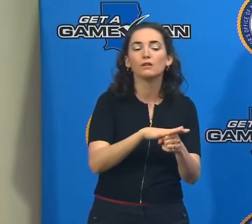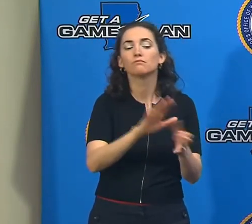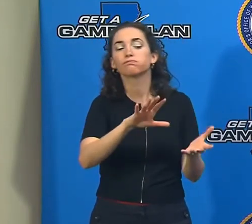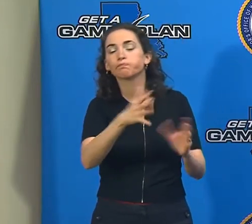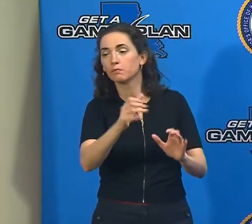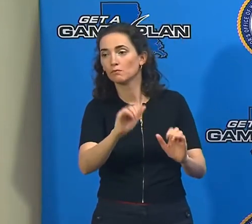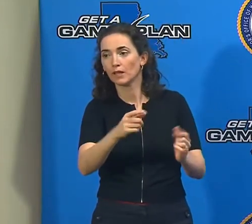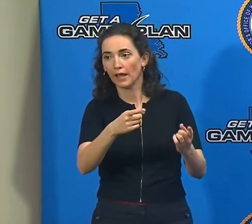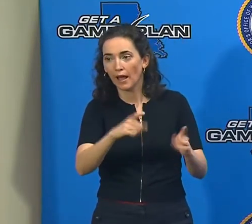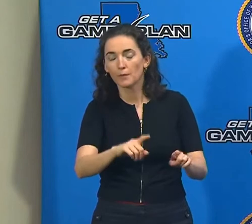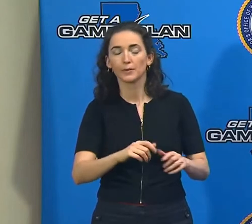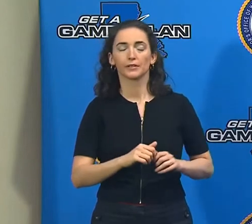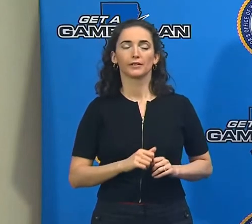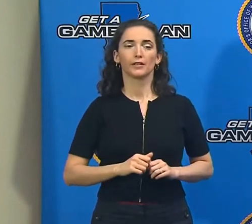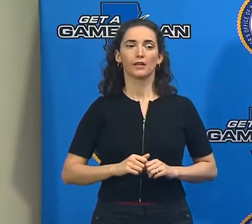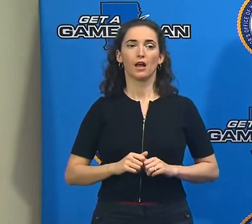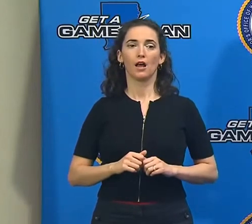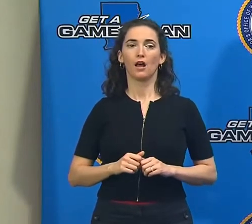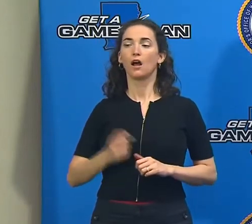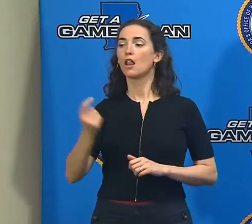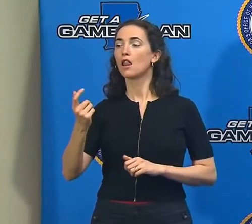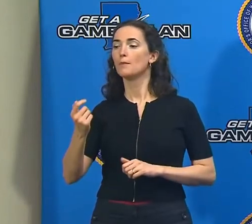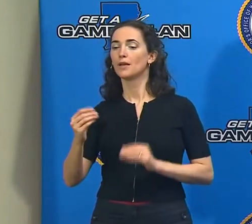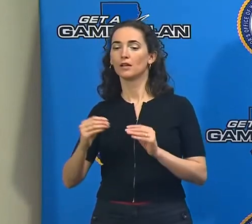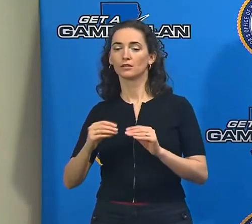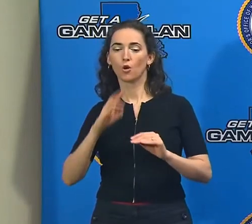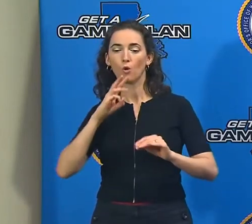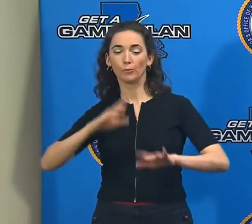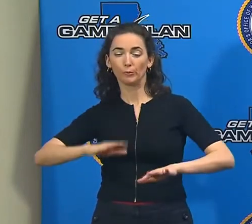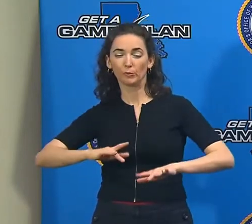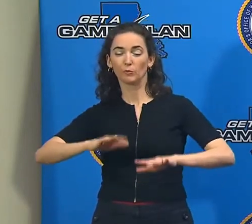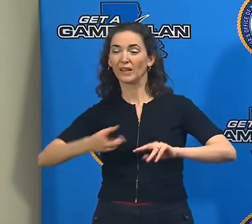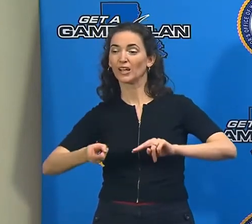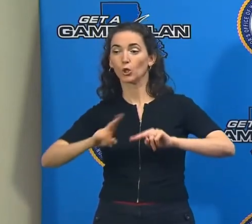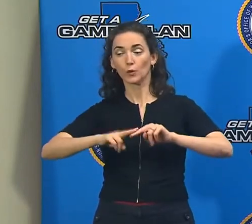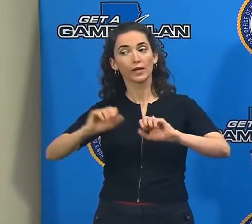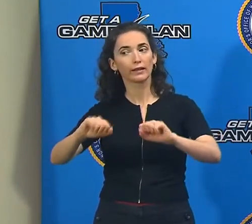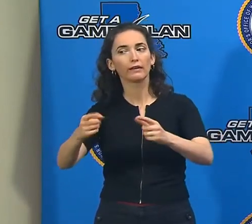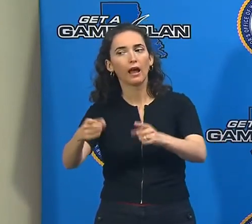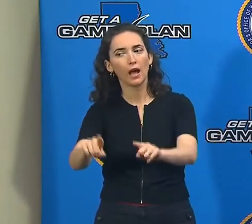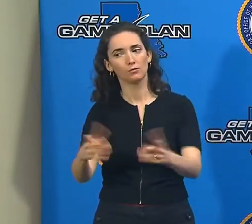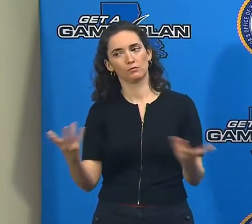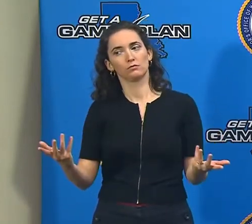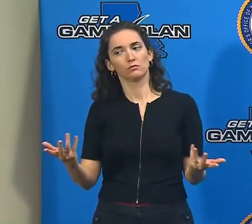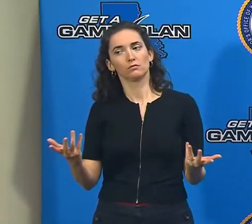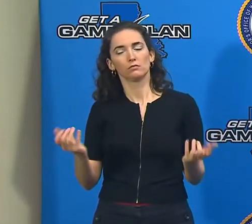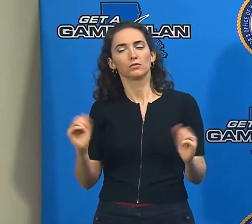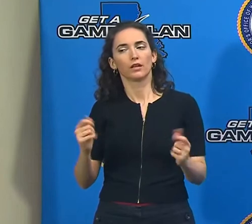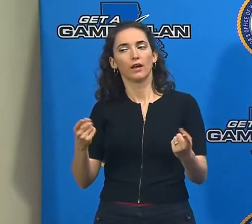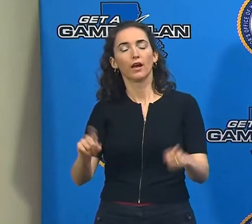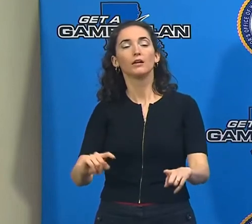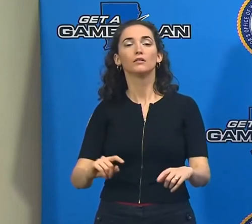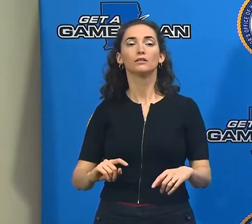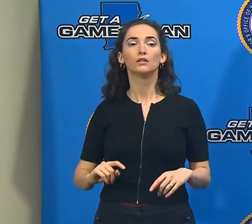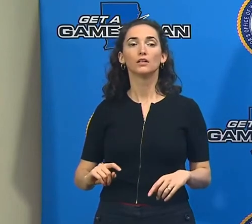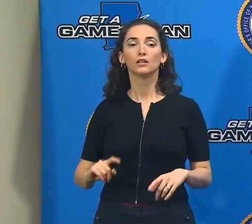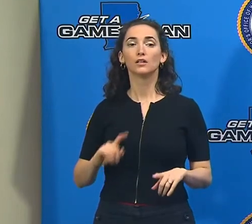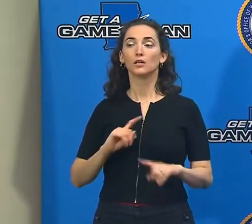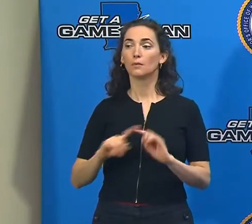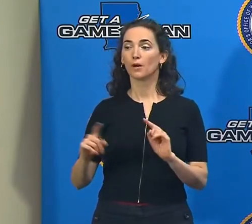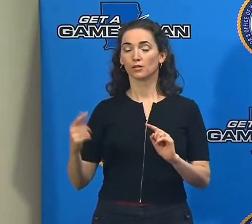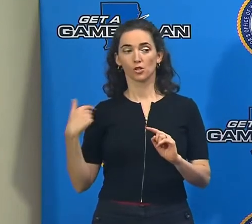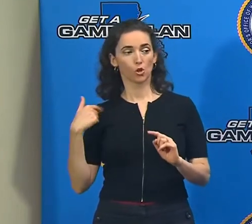happen and there be a little more water than they currently have? That's always possible. But that's not something